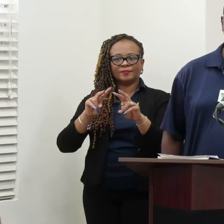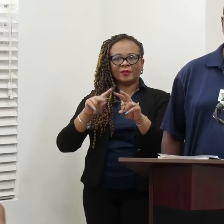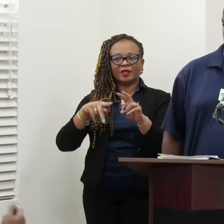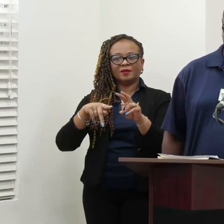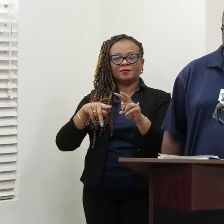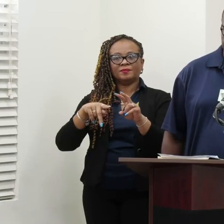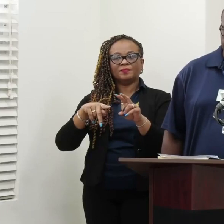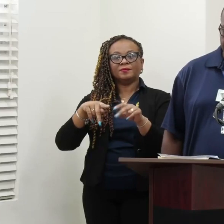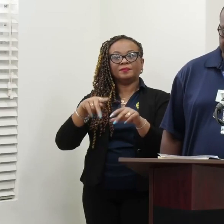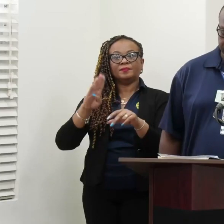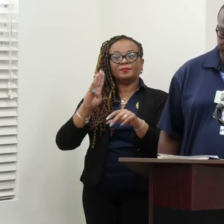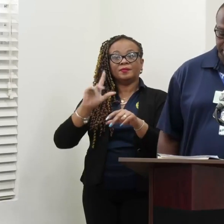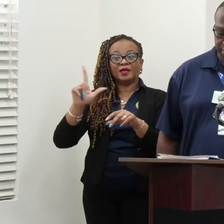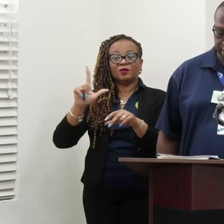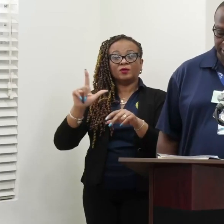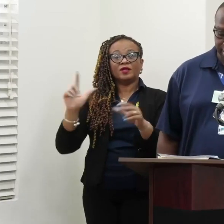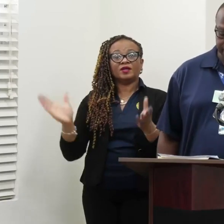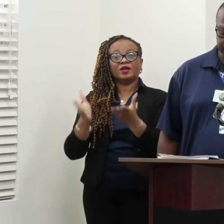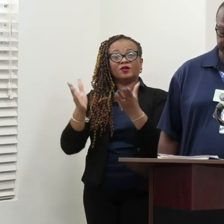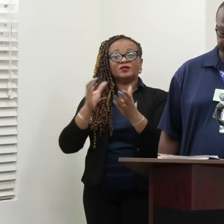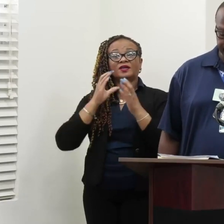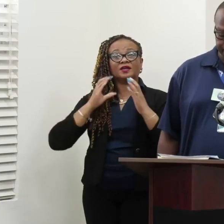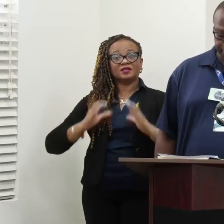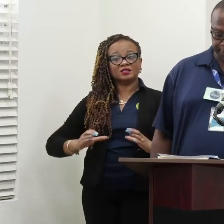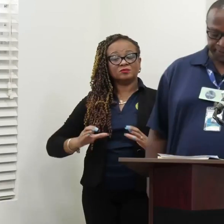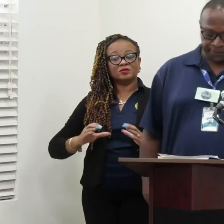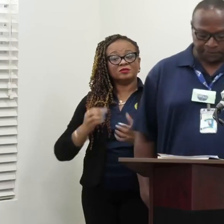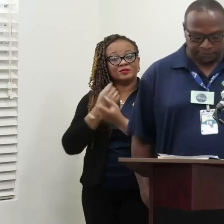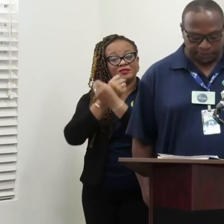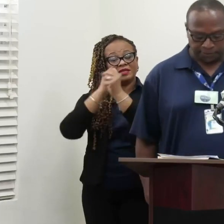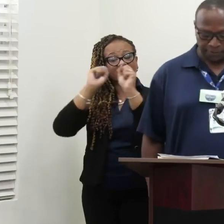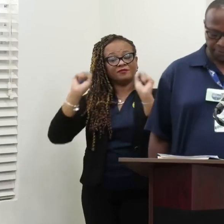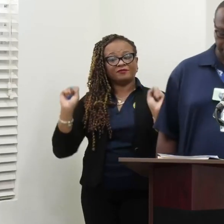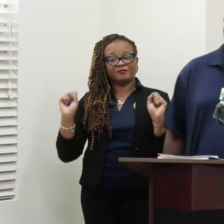BPL would like to encourage our customers to stay safe,